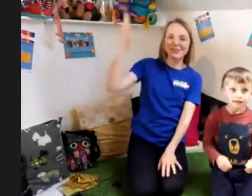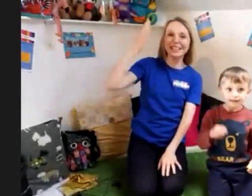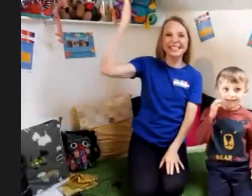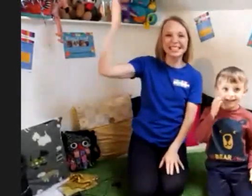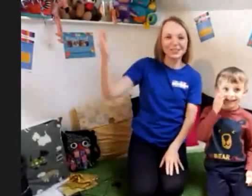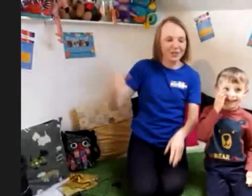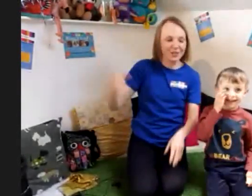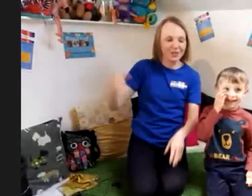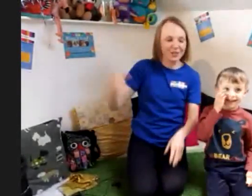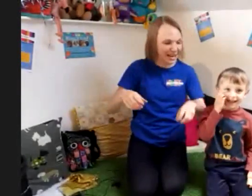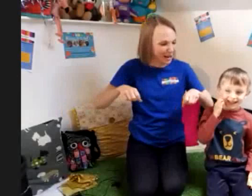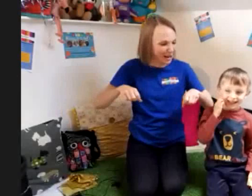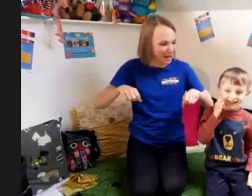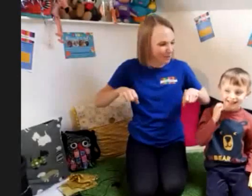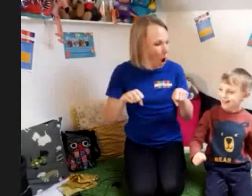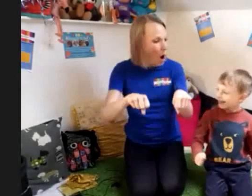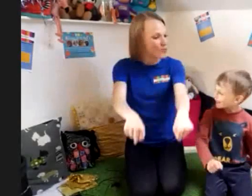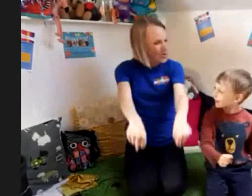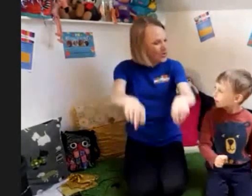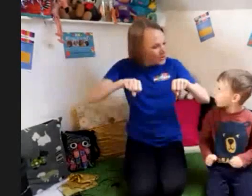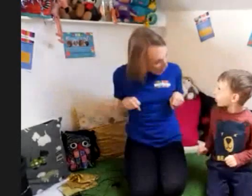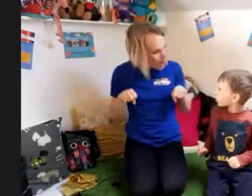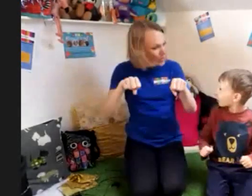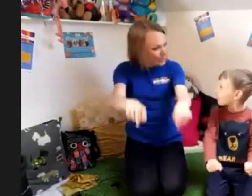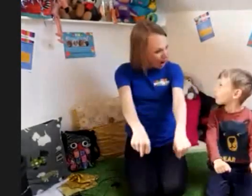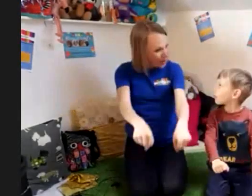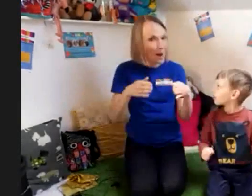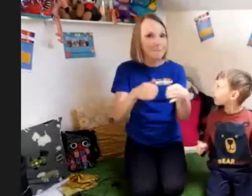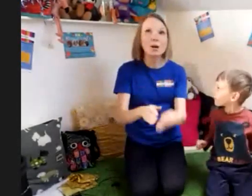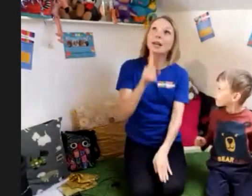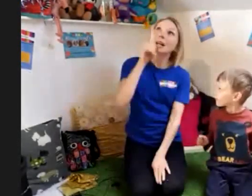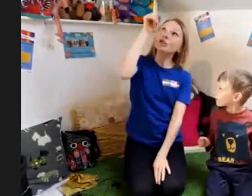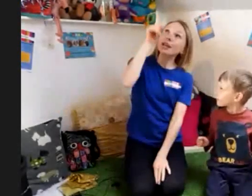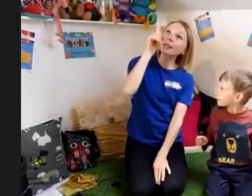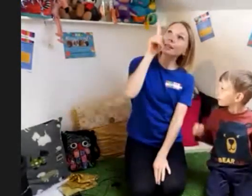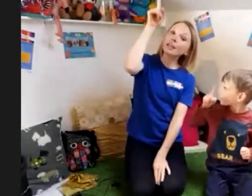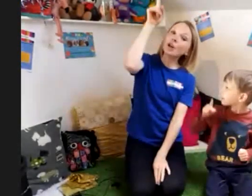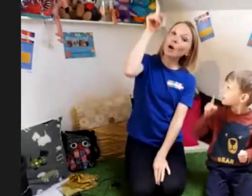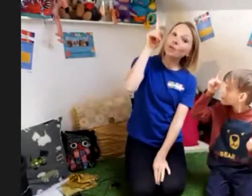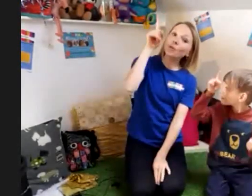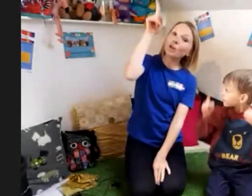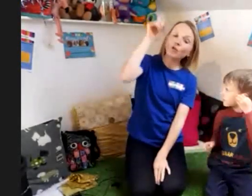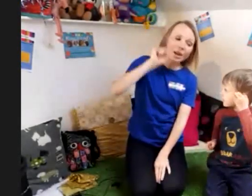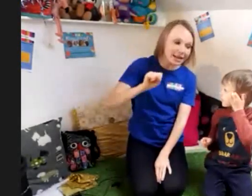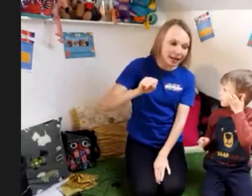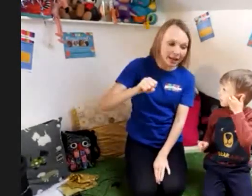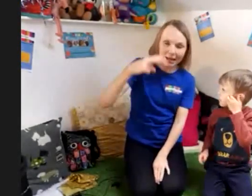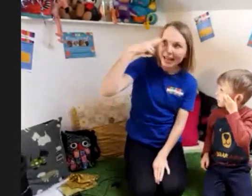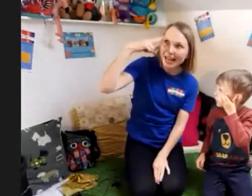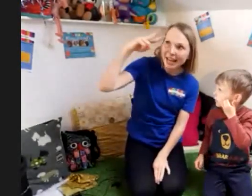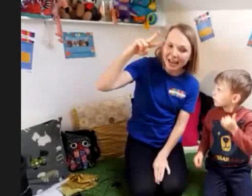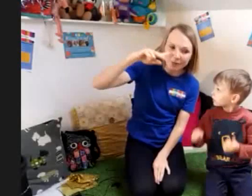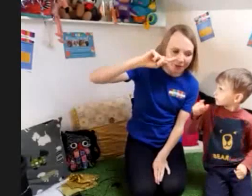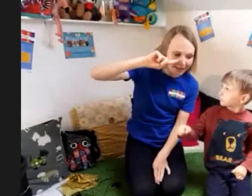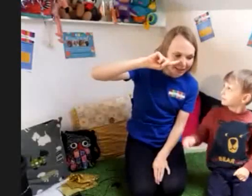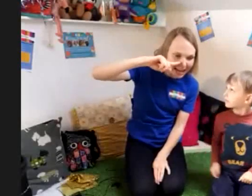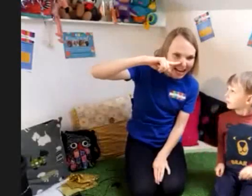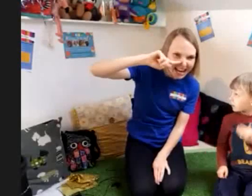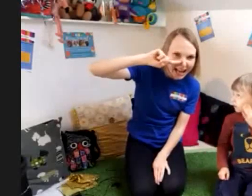but a dream. Row, row, row your boat gently up the creek. If you see a